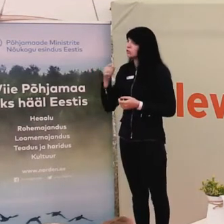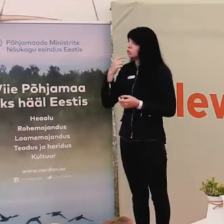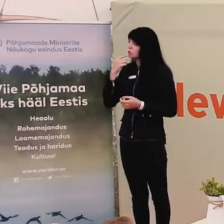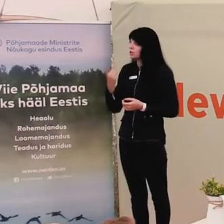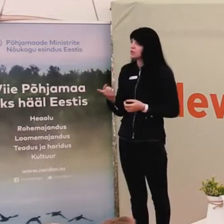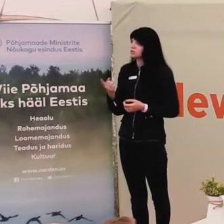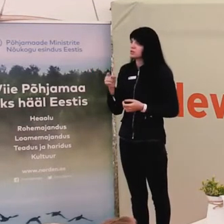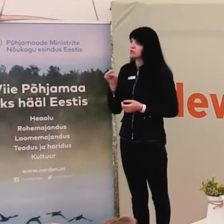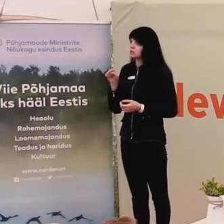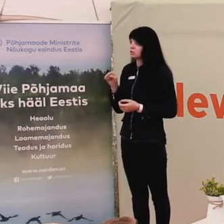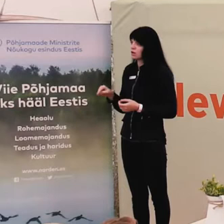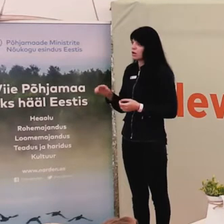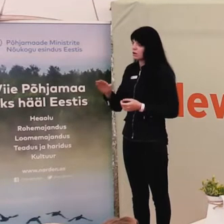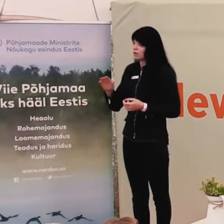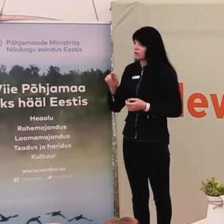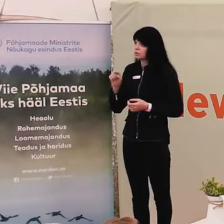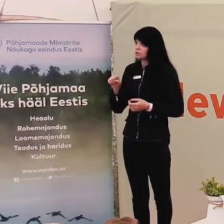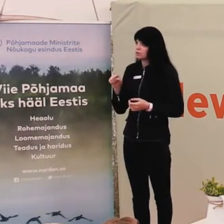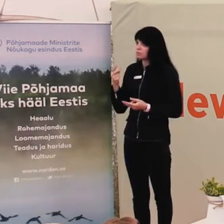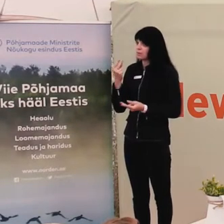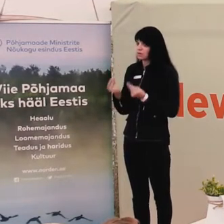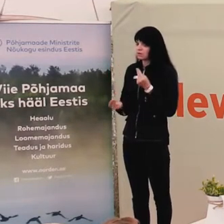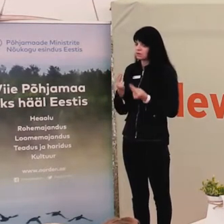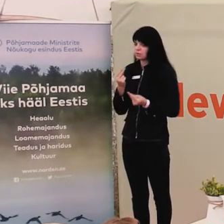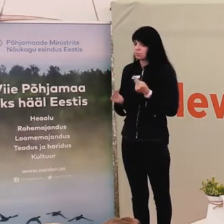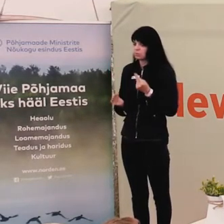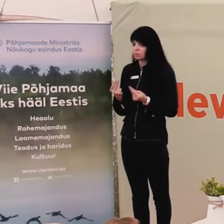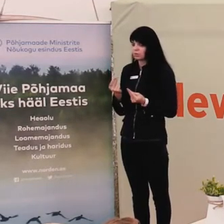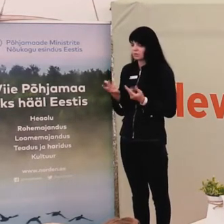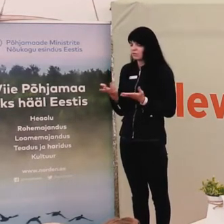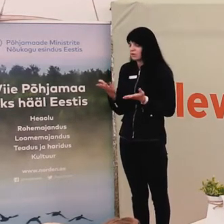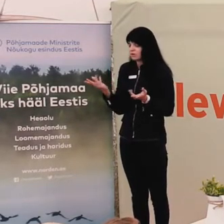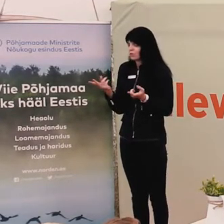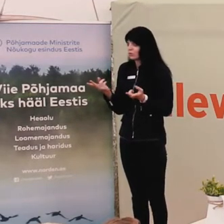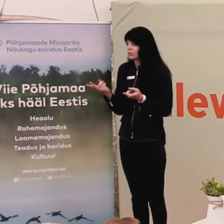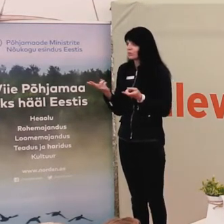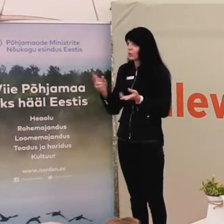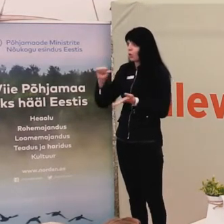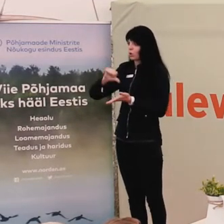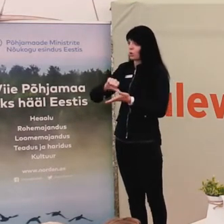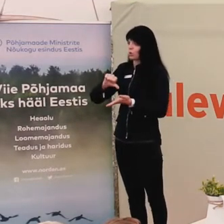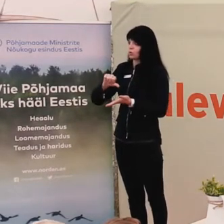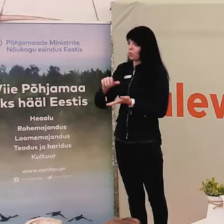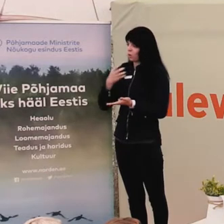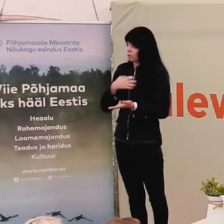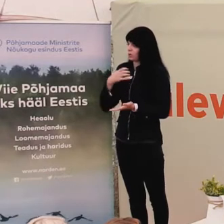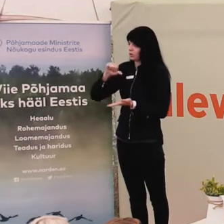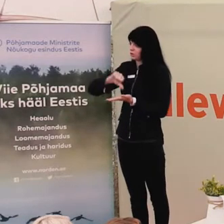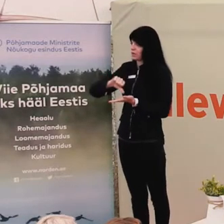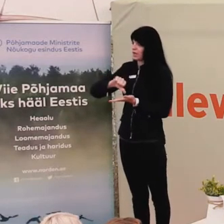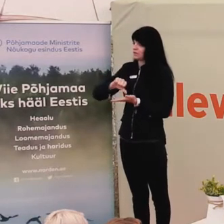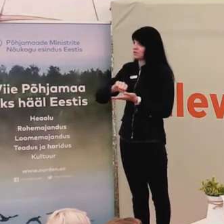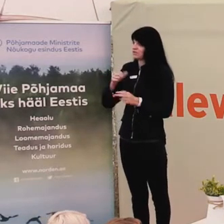voice. I think she plays a great part why many Estonian businessmen have started